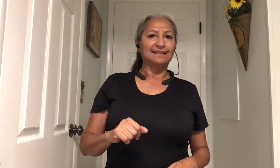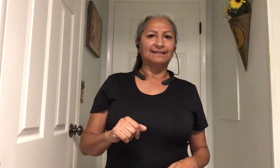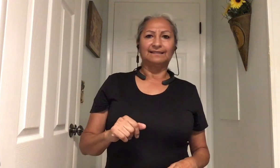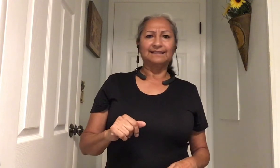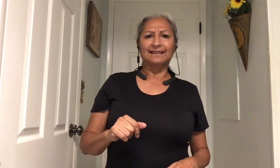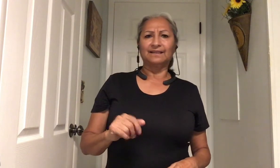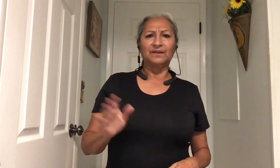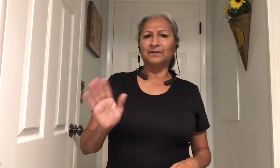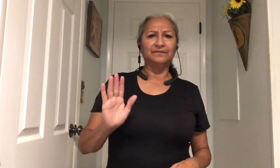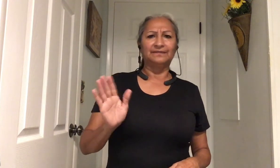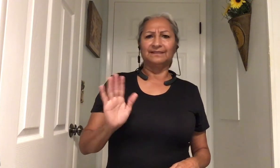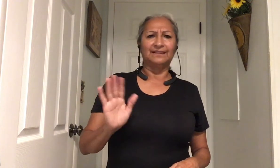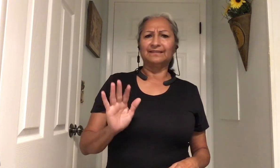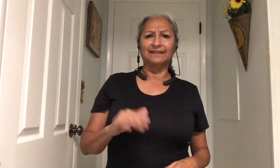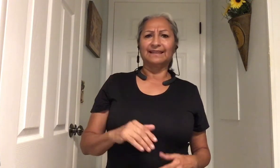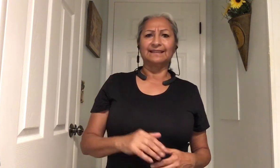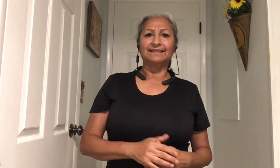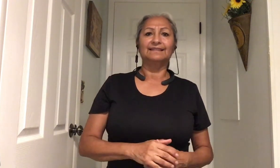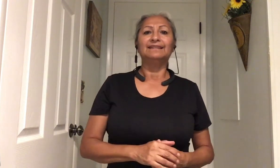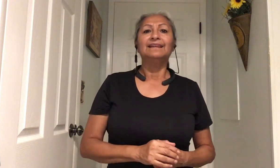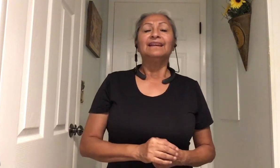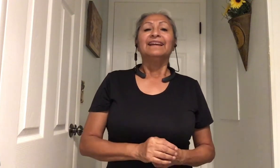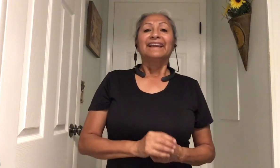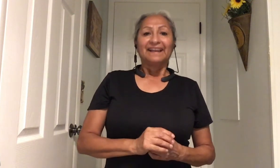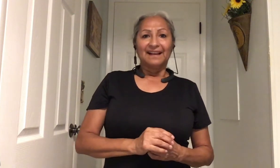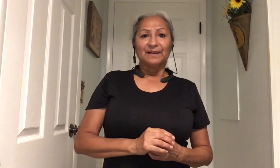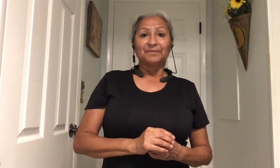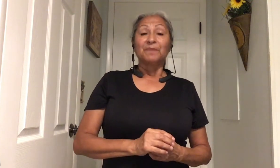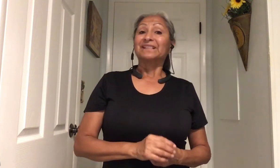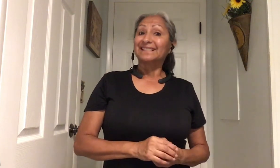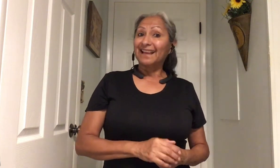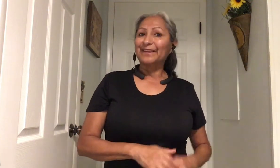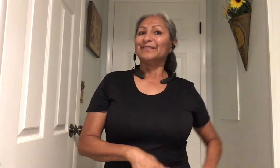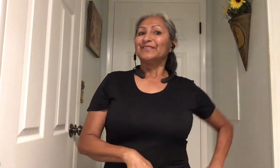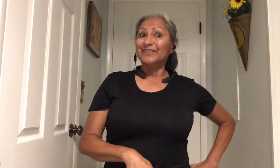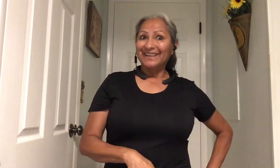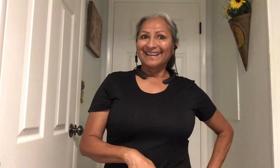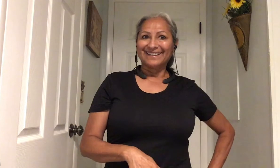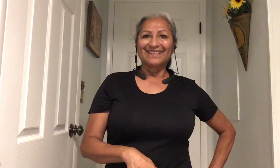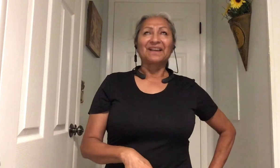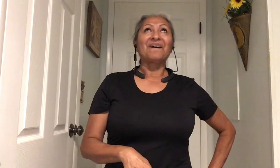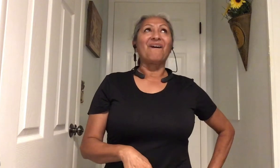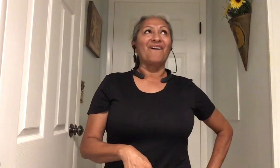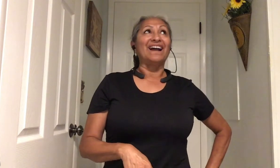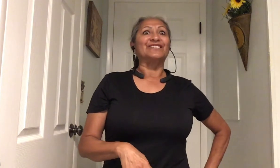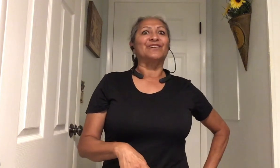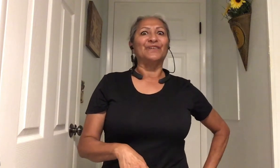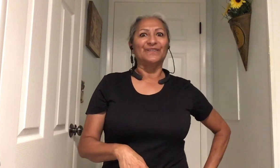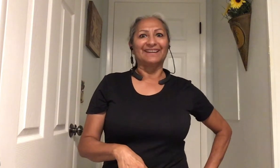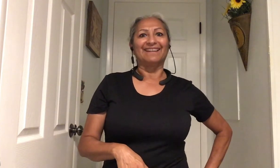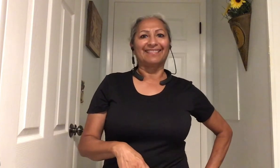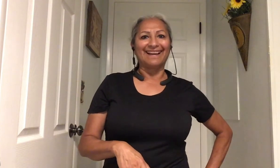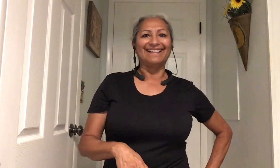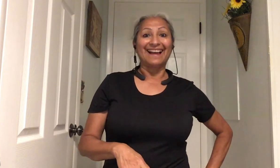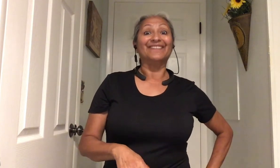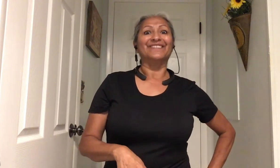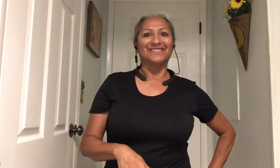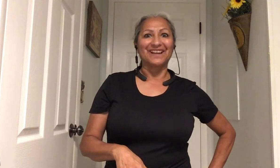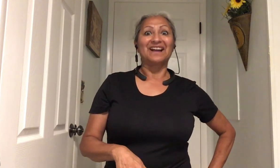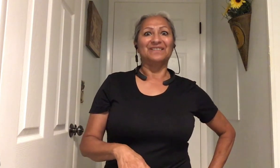that's like, no, I don't get it. But say you do get it, you're like, oh, I totally get that. I know what you